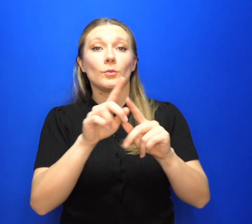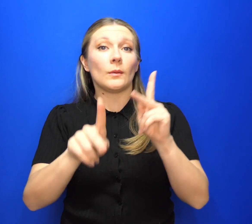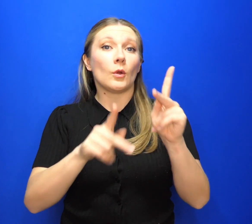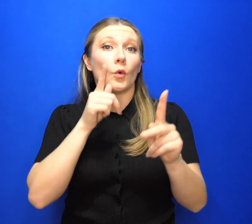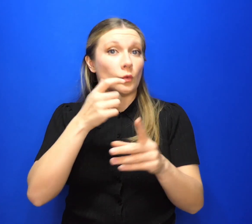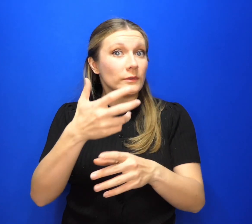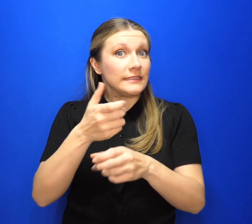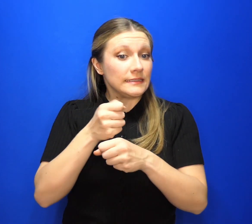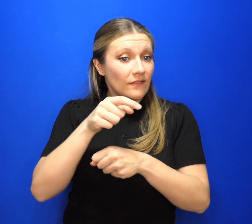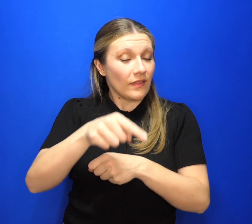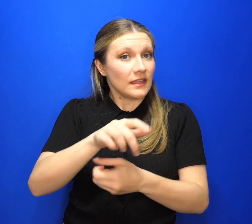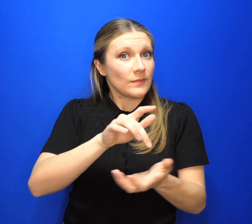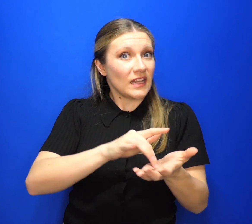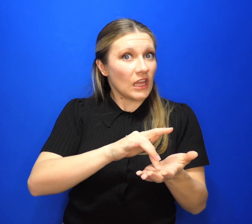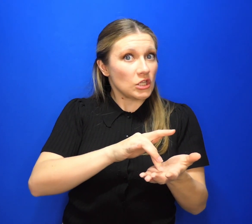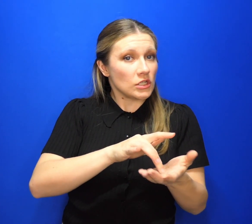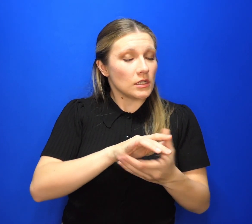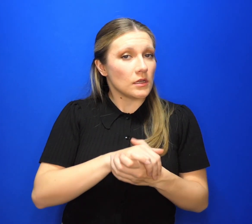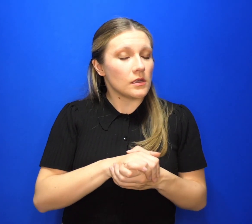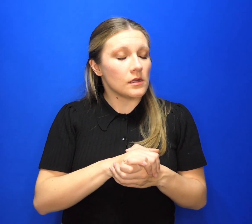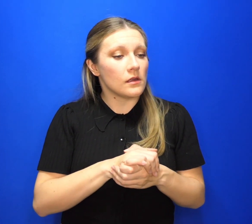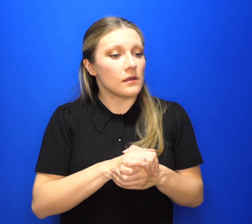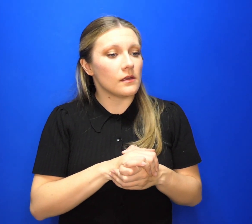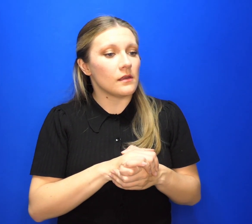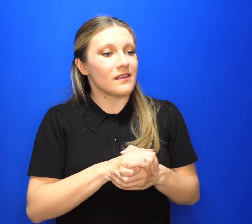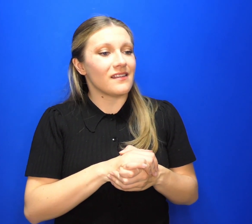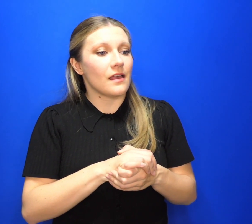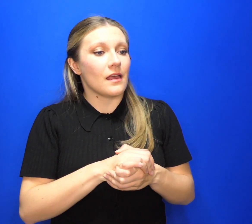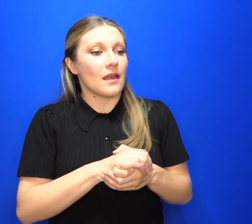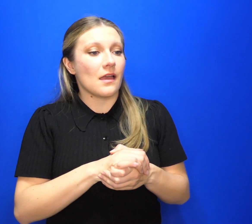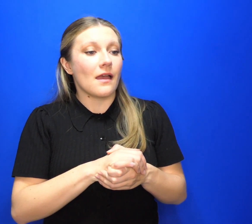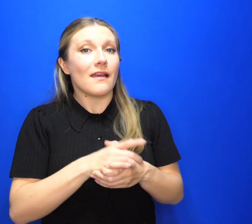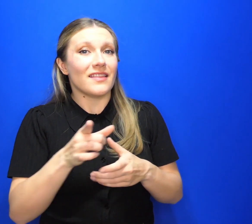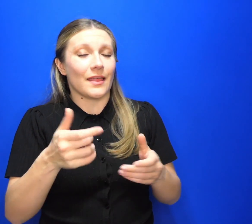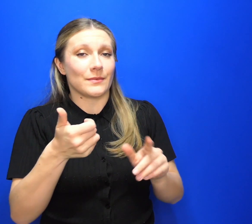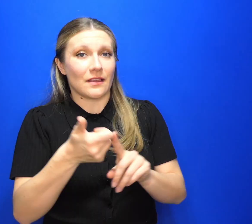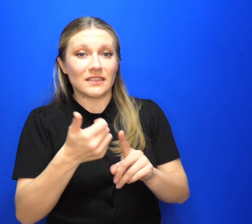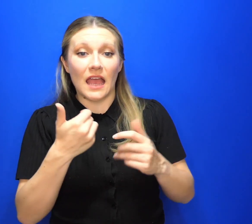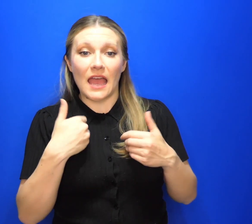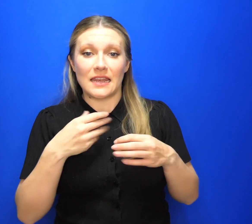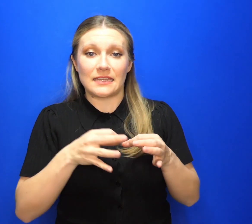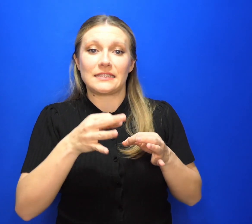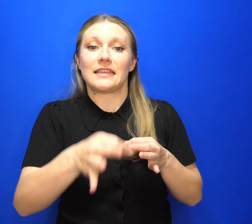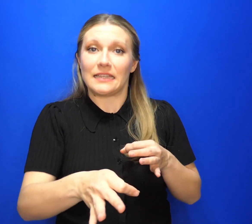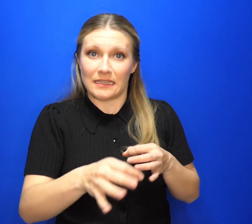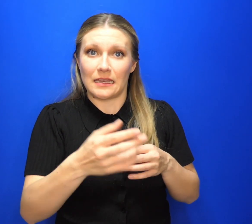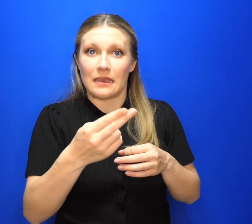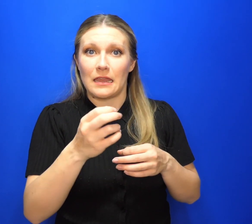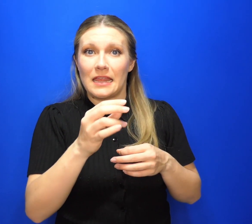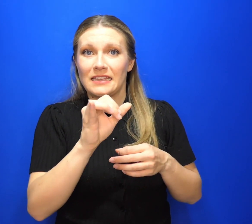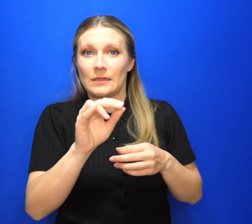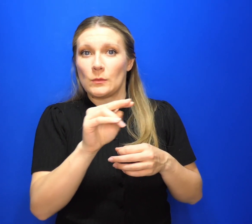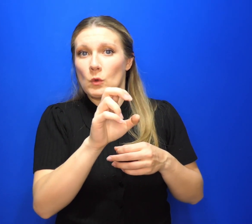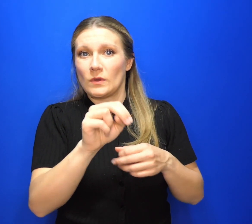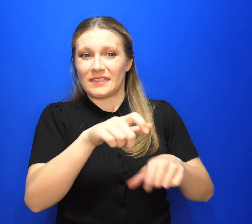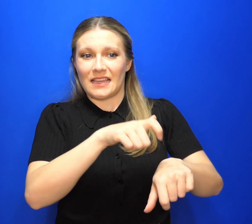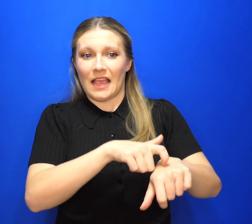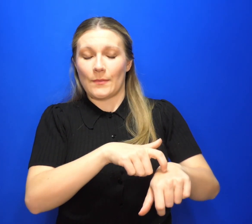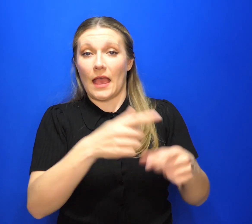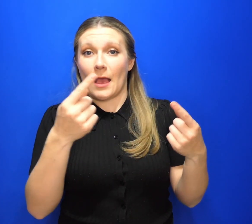an extended, let's call it honeymoon time, where their body was allowed to help them a little bit more. They had